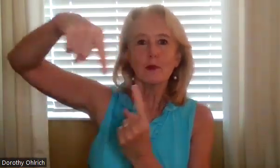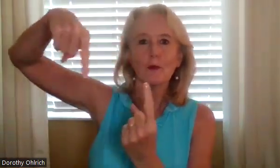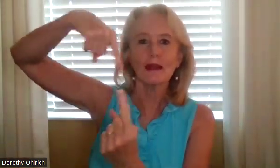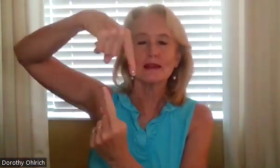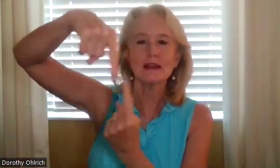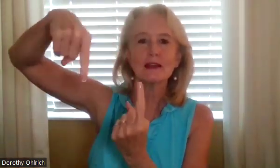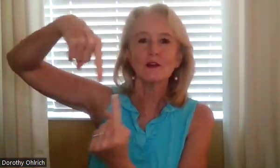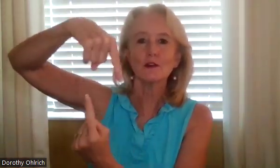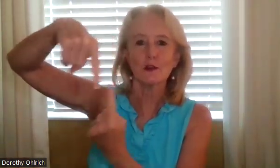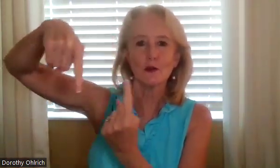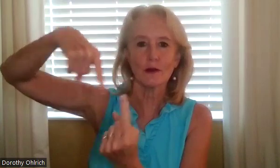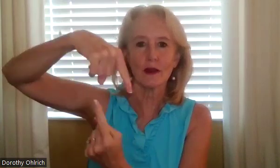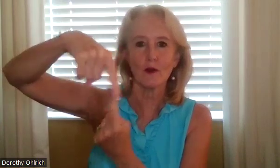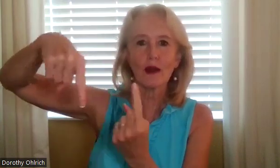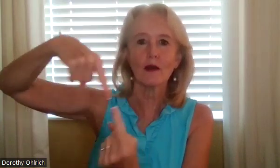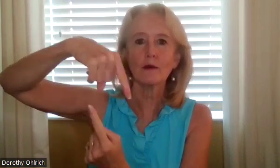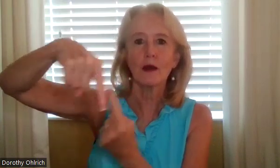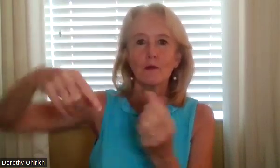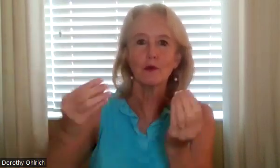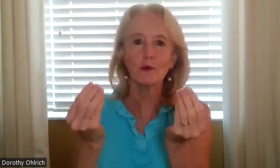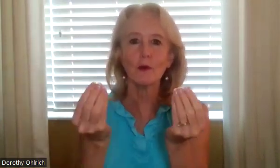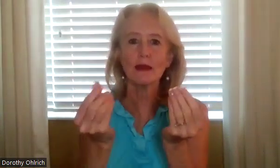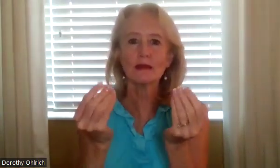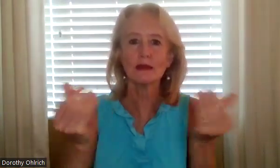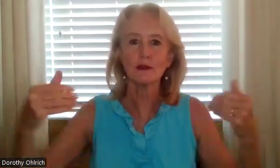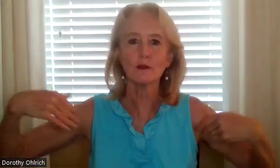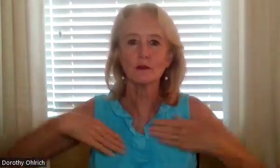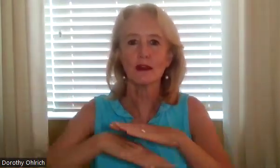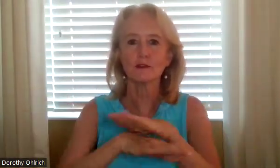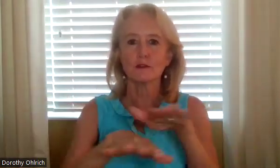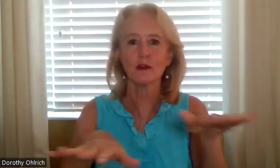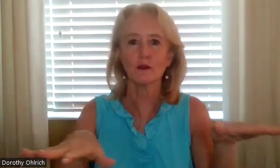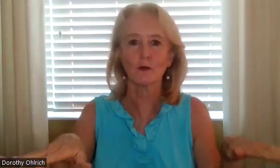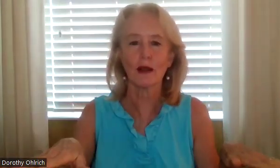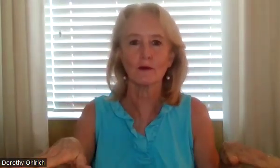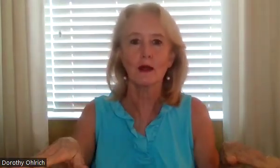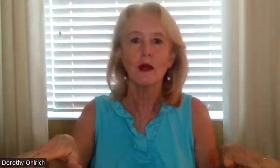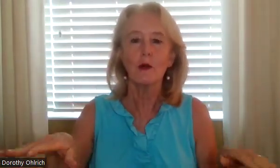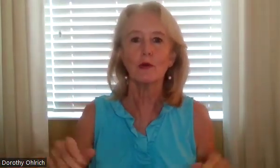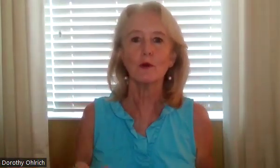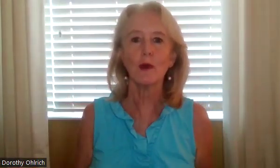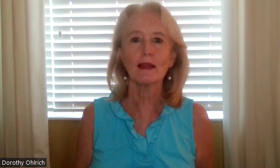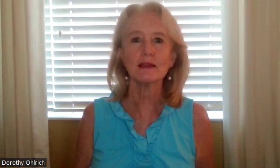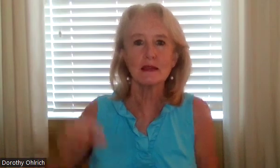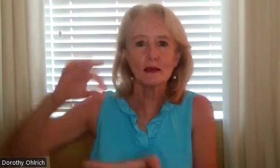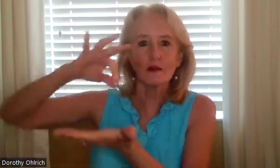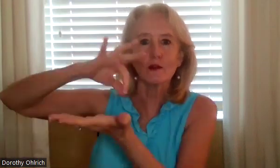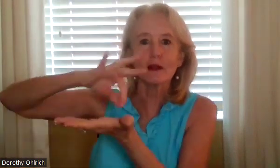Pooh and Tigger turn around. Pooh and Tigger touch the ground. Pooh and Tigger